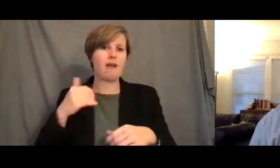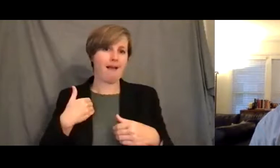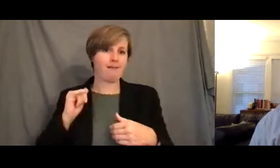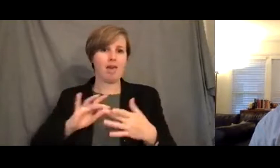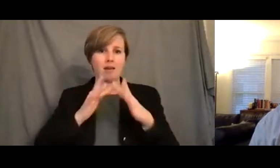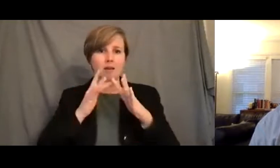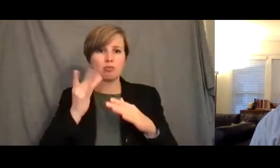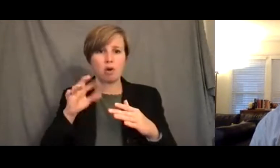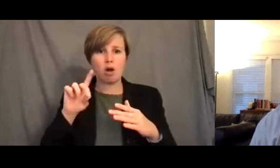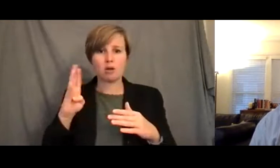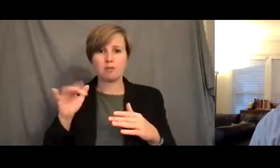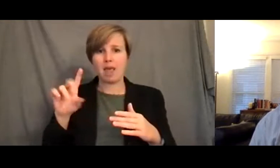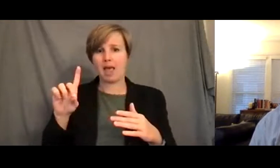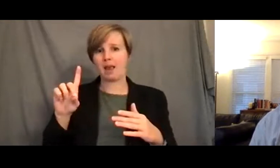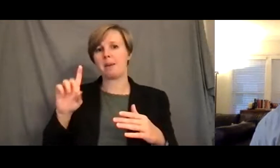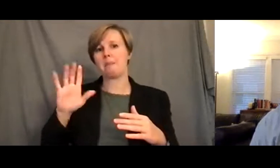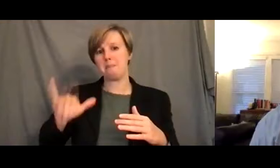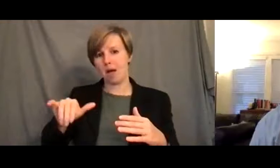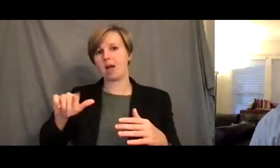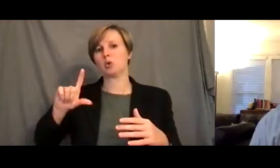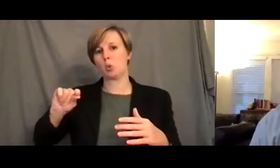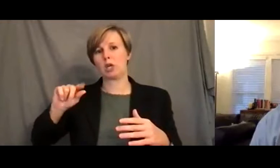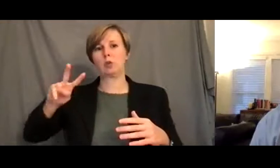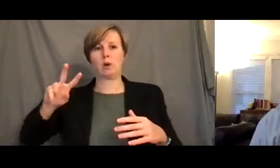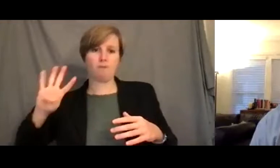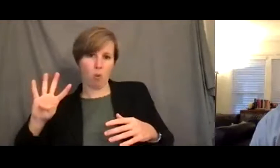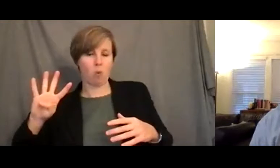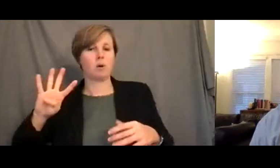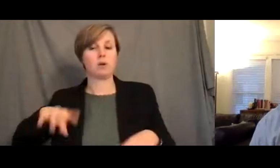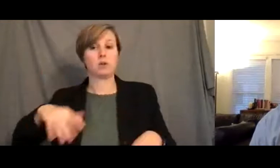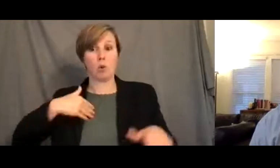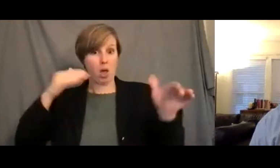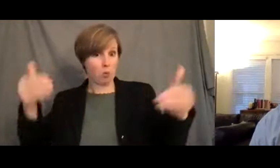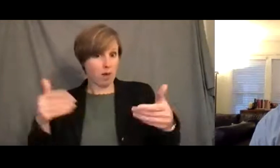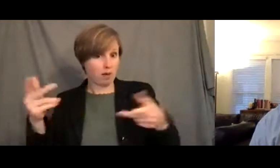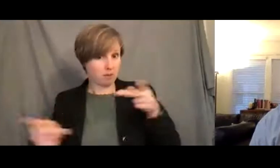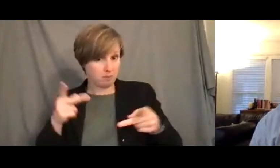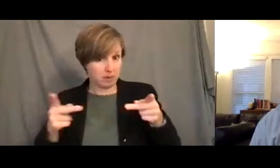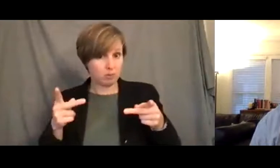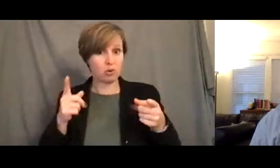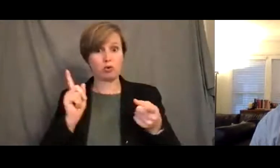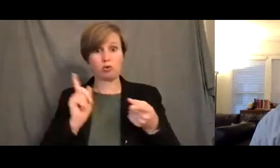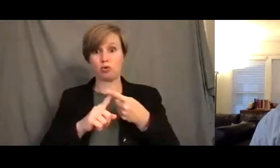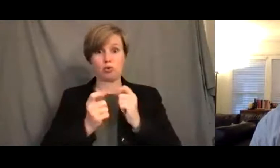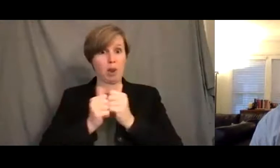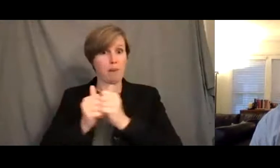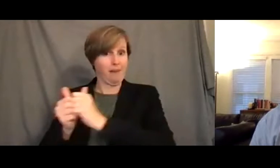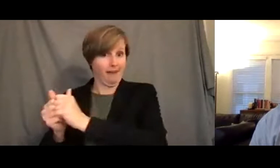by 2024. That is what we're going to do. So I welcome people to the campaign, but